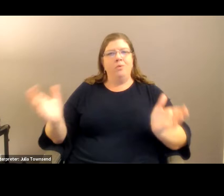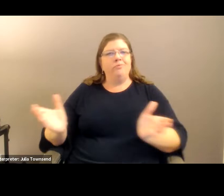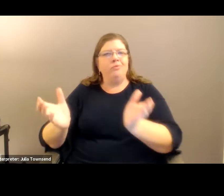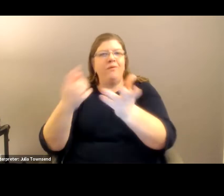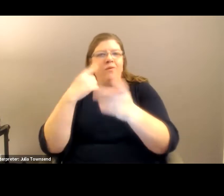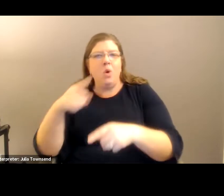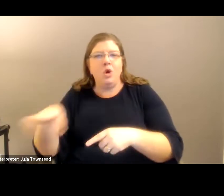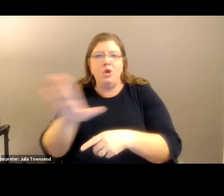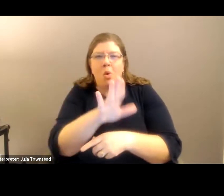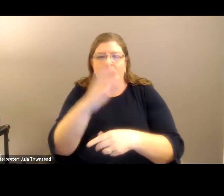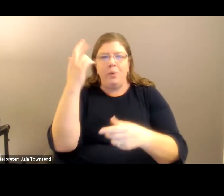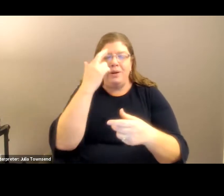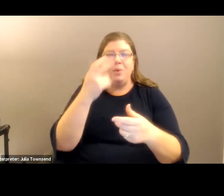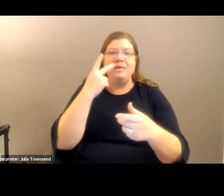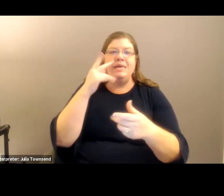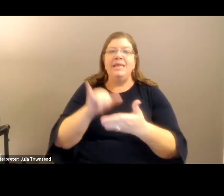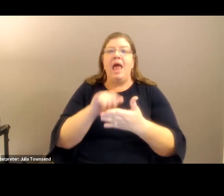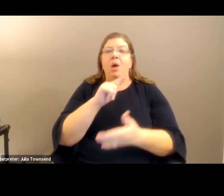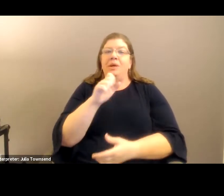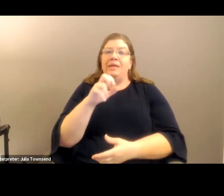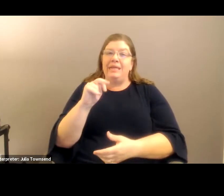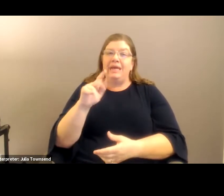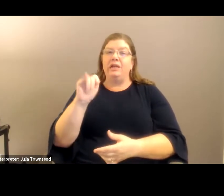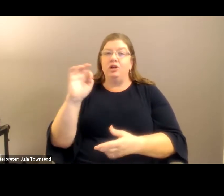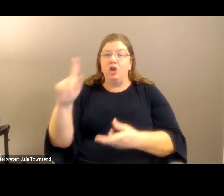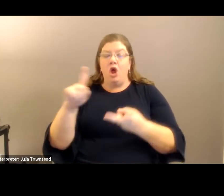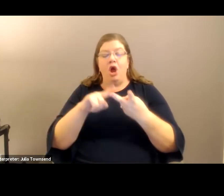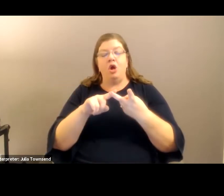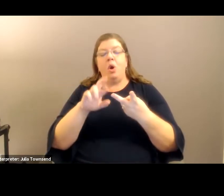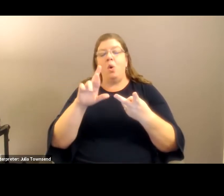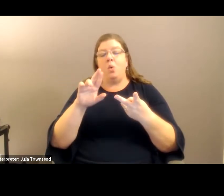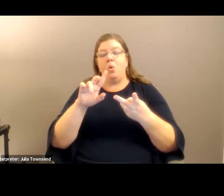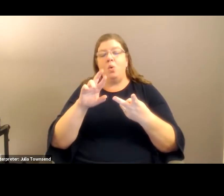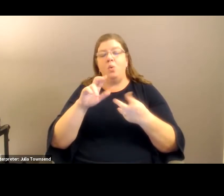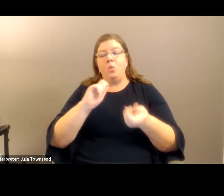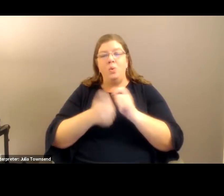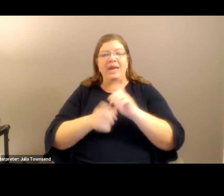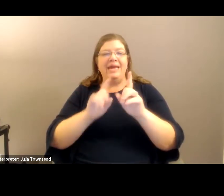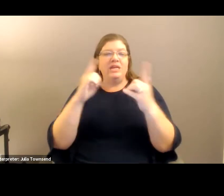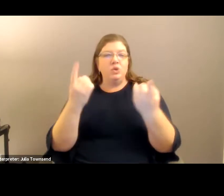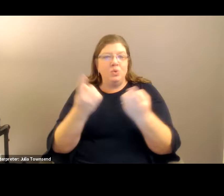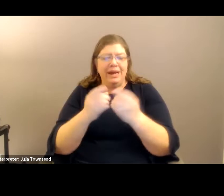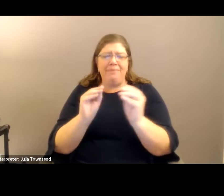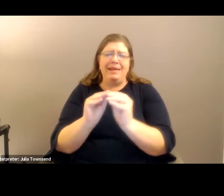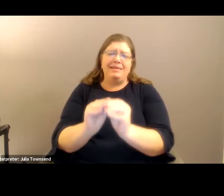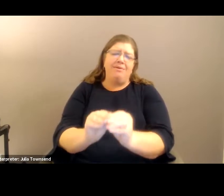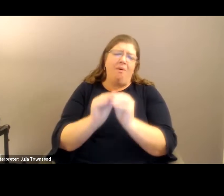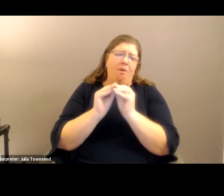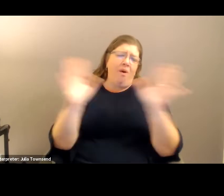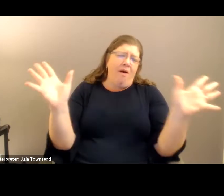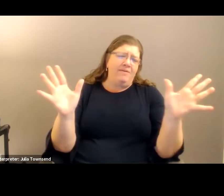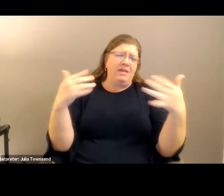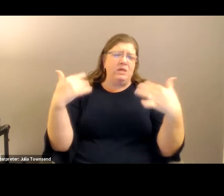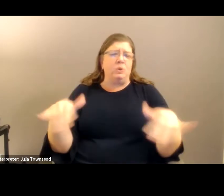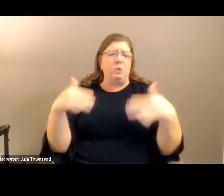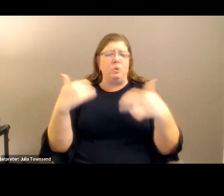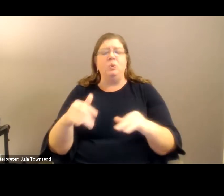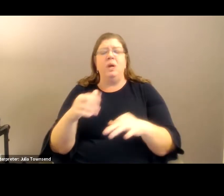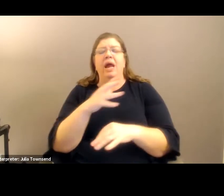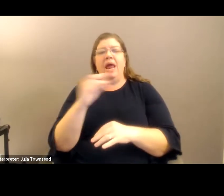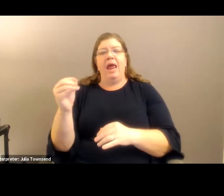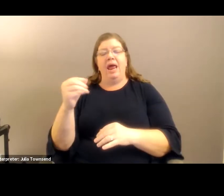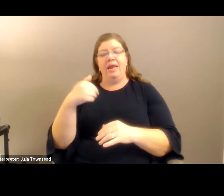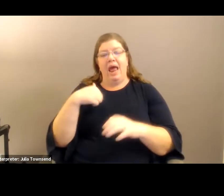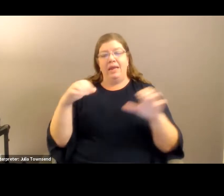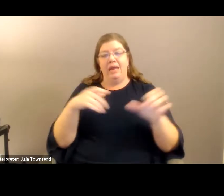So we've seen it with Teen Talk, we've seen it with redistricting. It's very obvious. And I did a